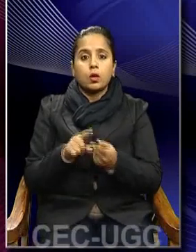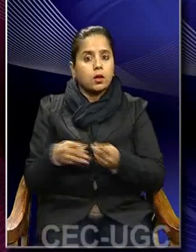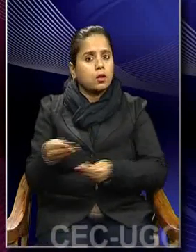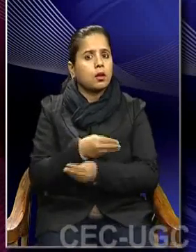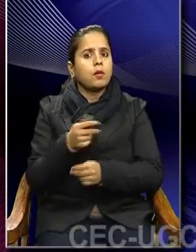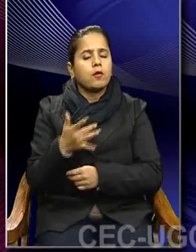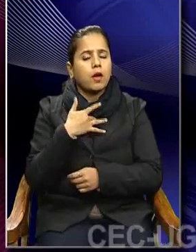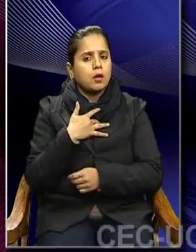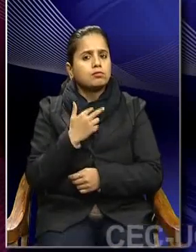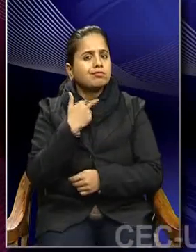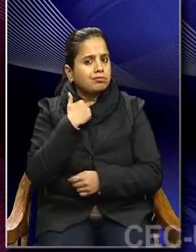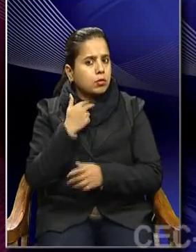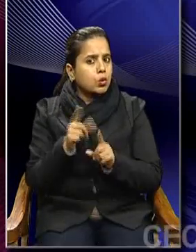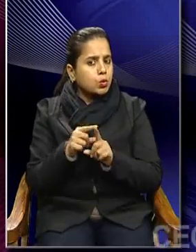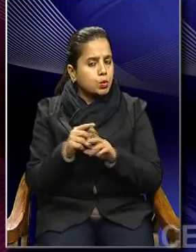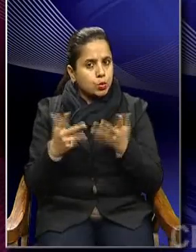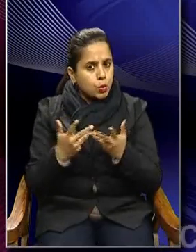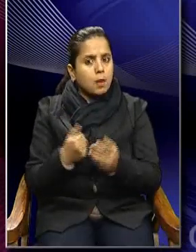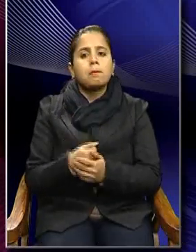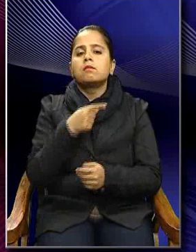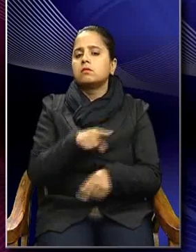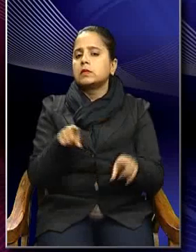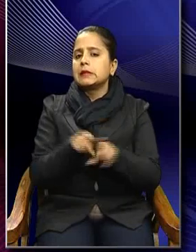glut. Right, so that